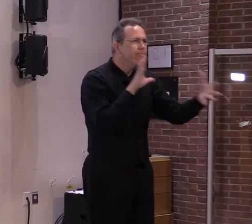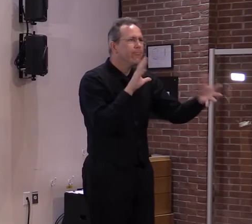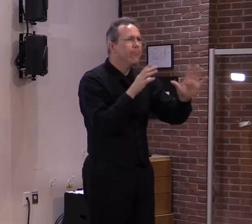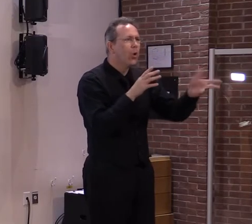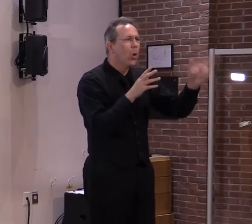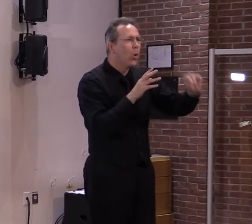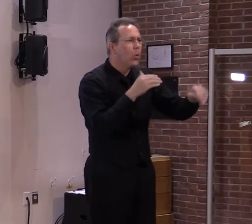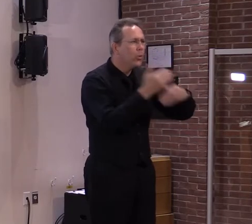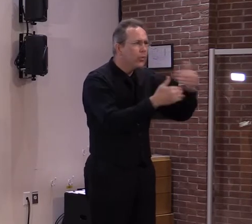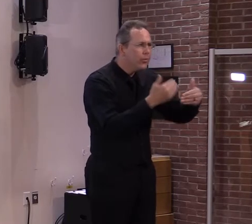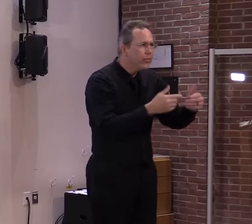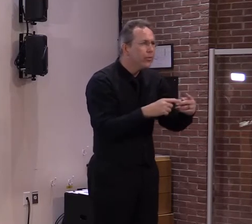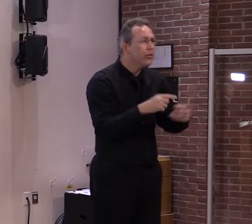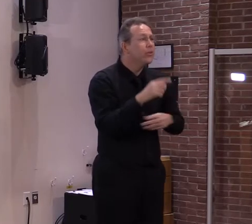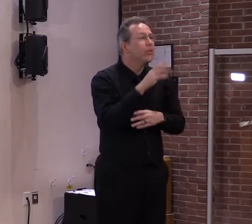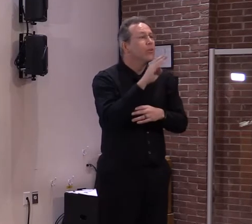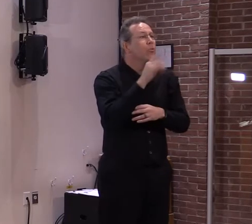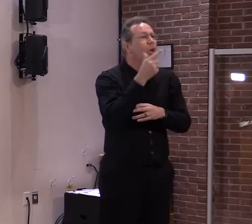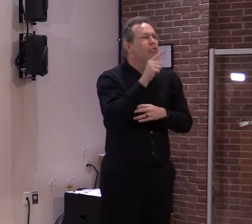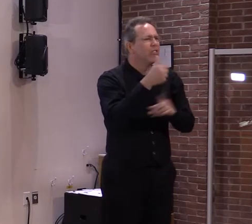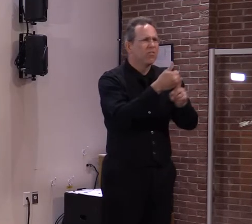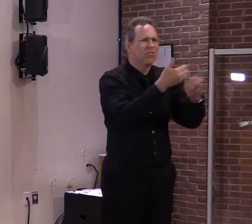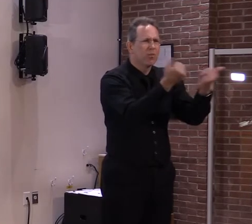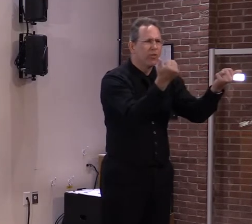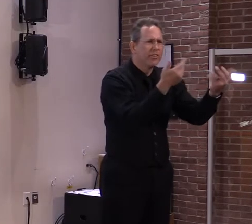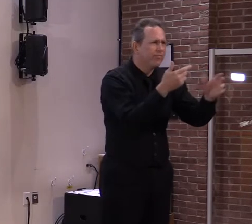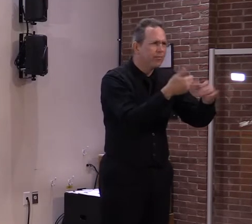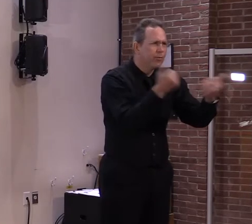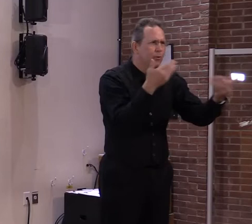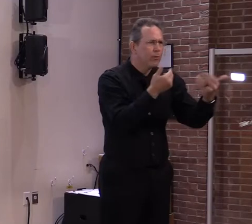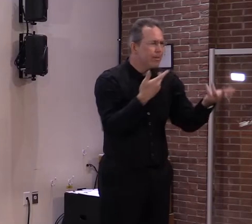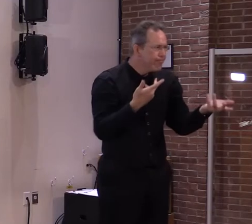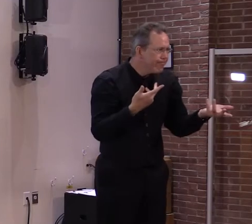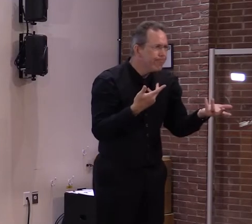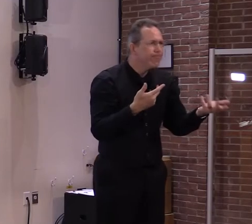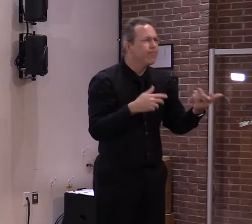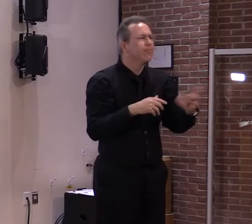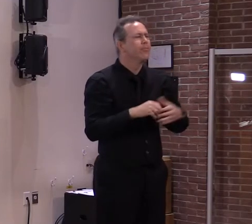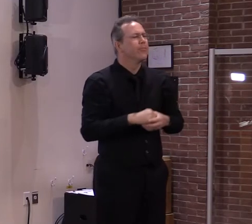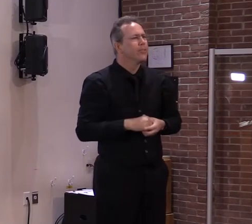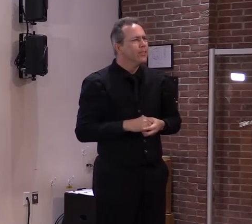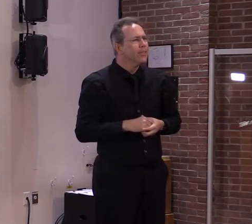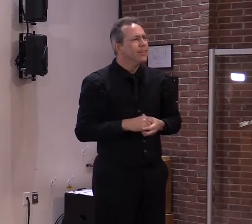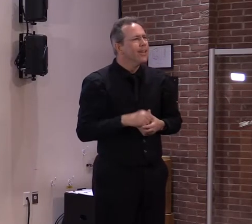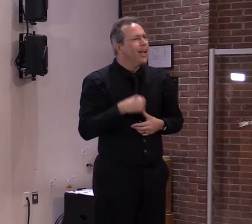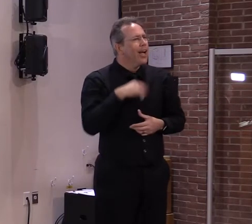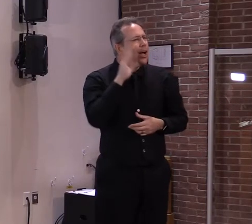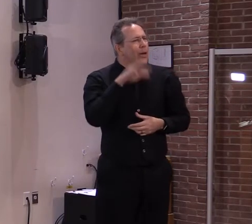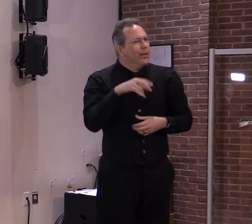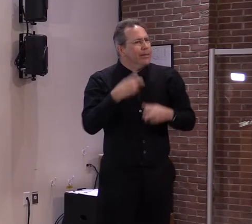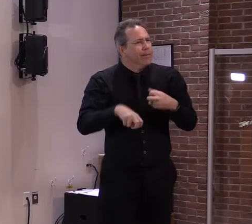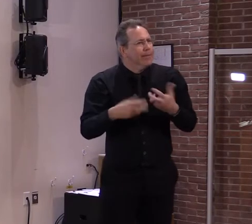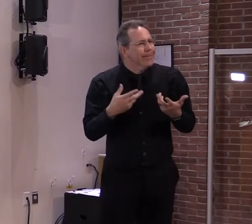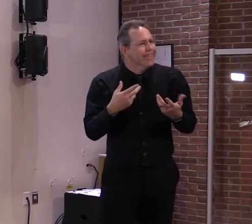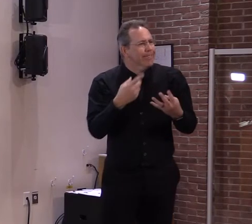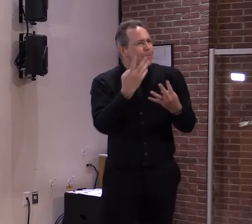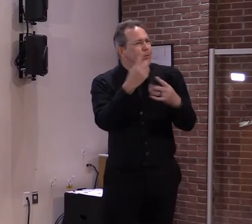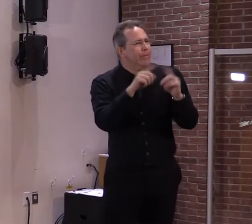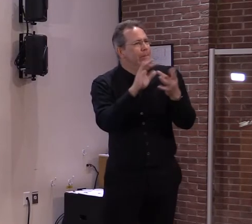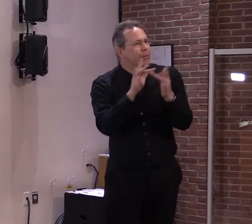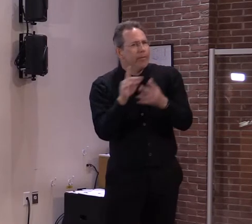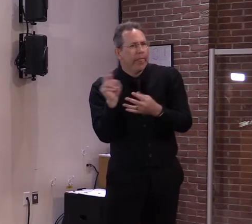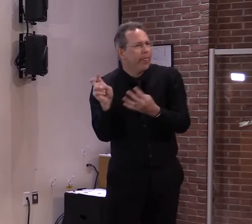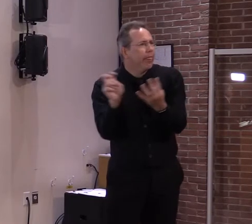but less successful with some others. I understand the frustration. We're trying to work it out to be